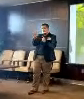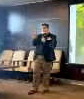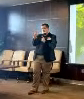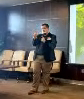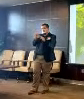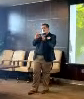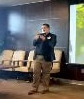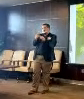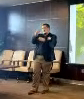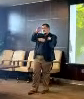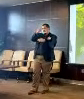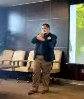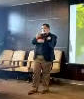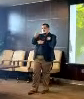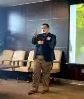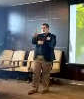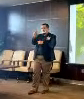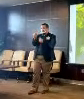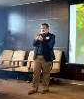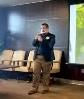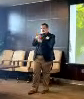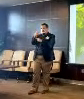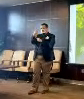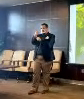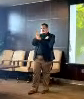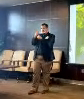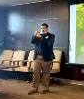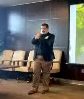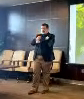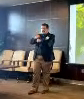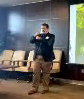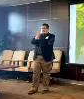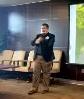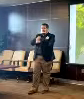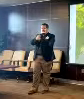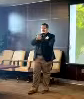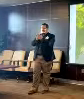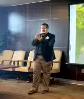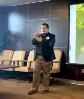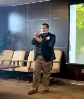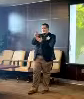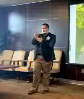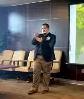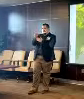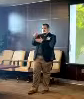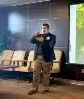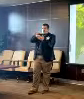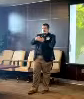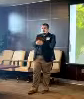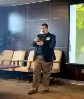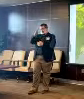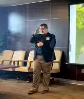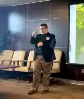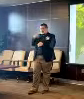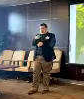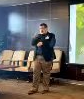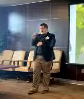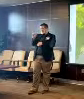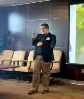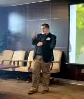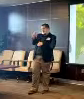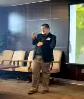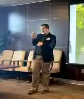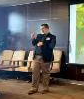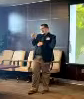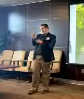is their son, Gus, who was with us for 3 years fighting leukemia. Hello there. We are the McClellan family.